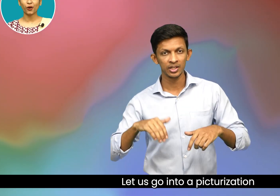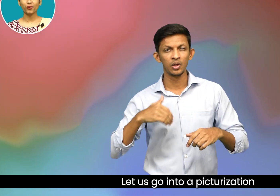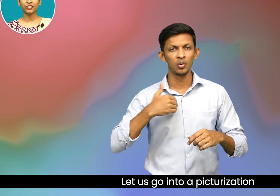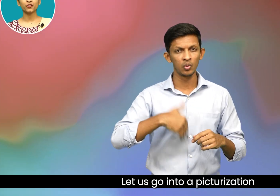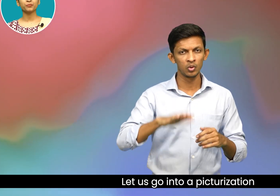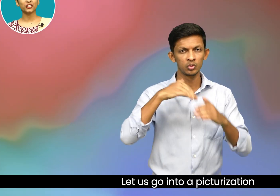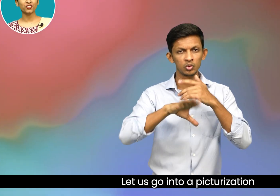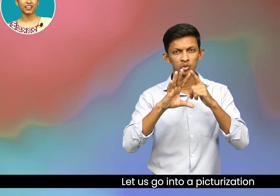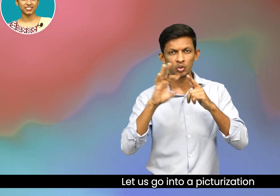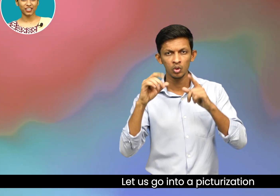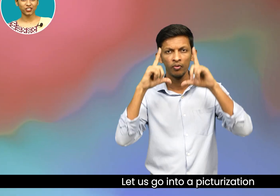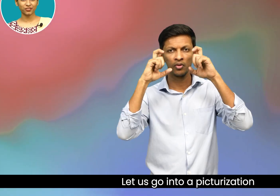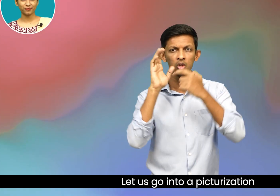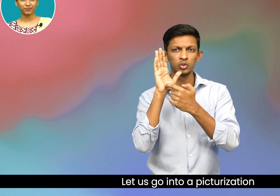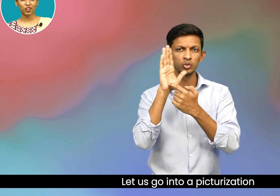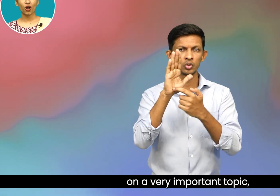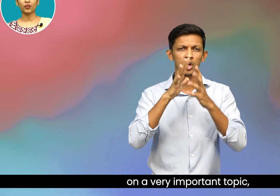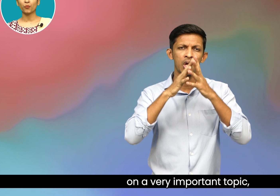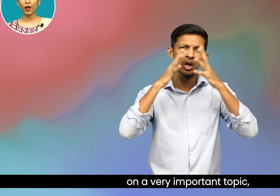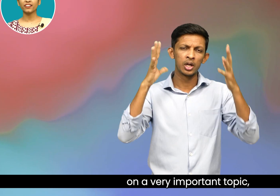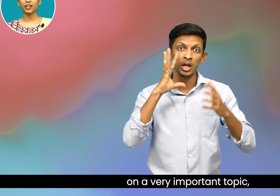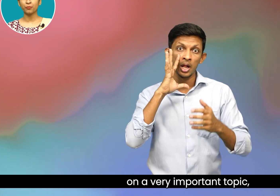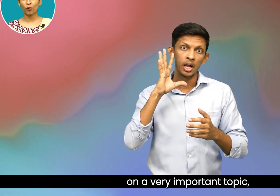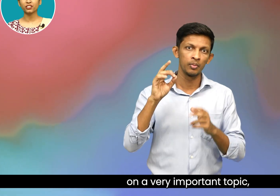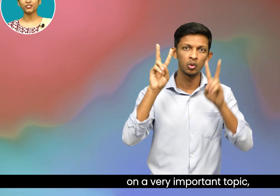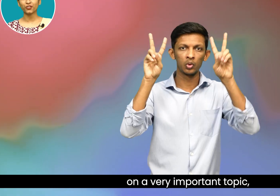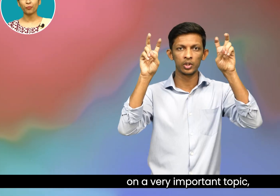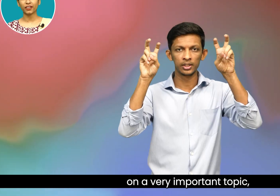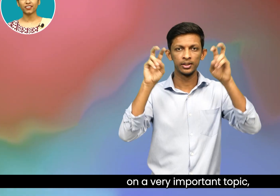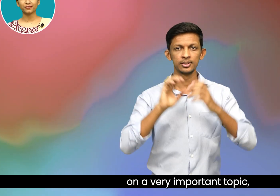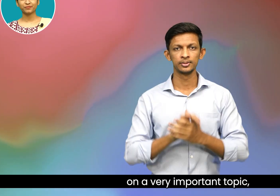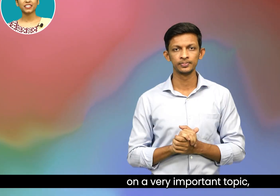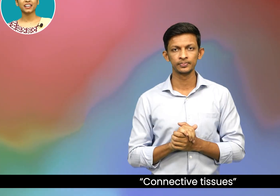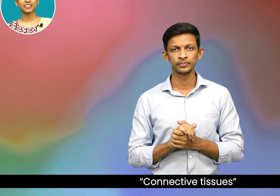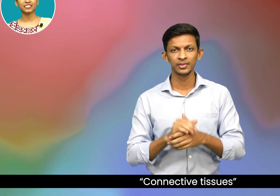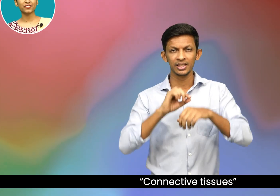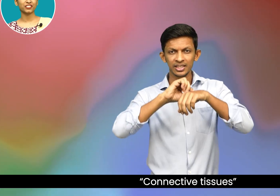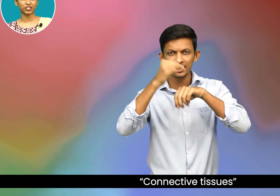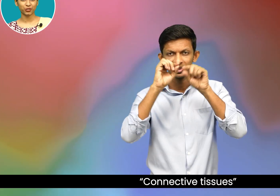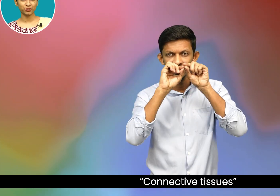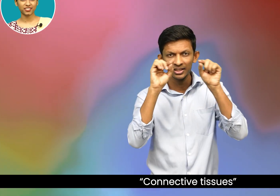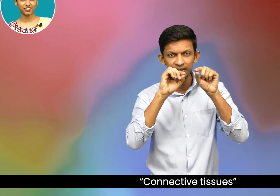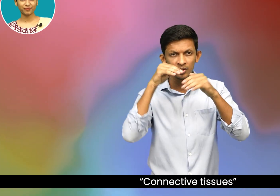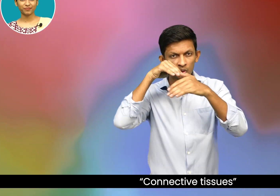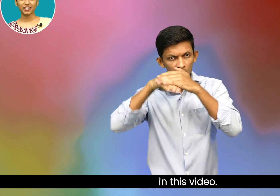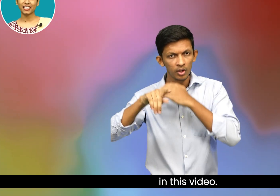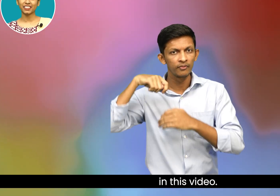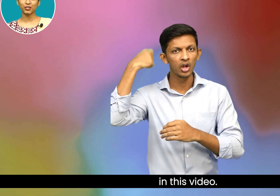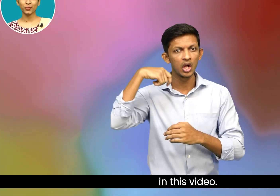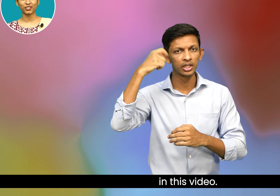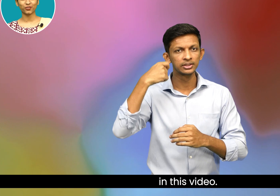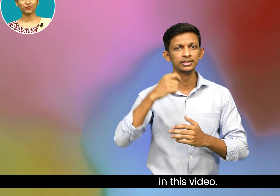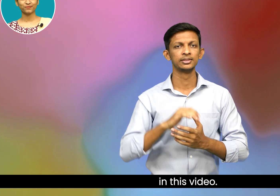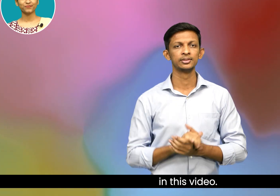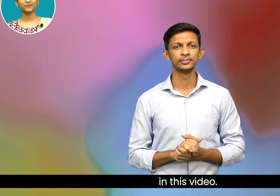Let's go into a picturization on a very important topic, connective tissues, in